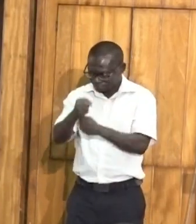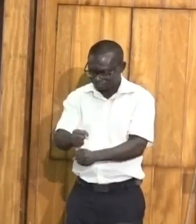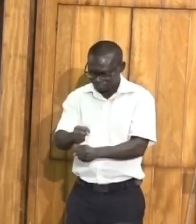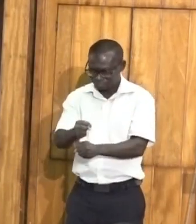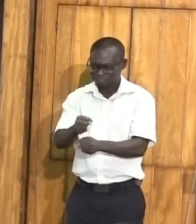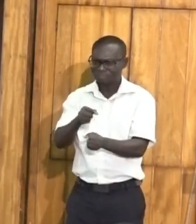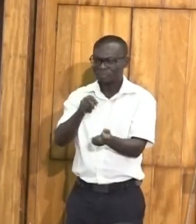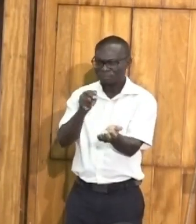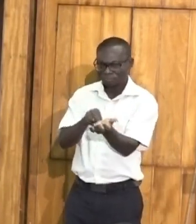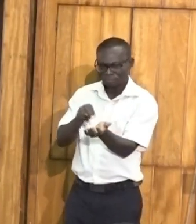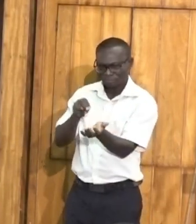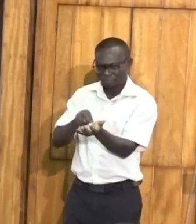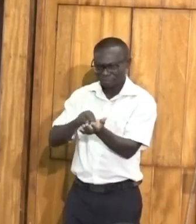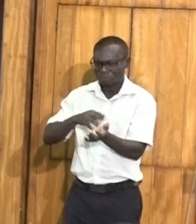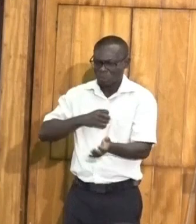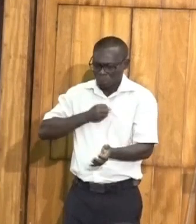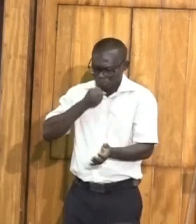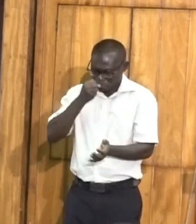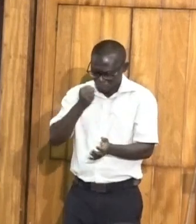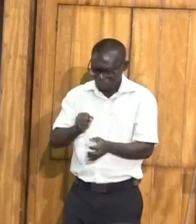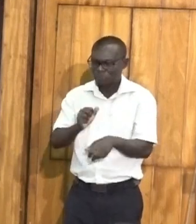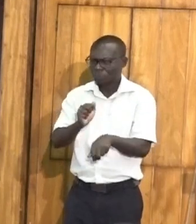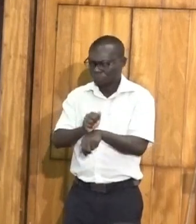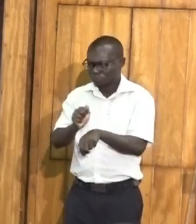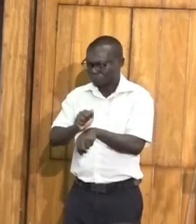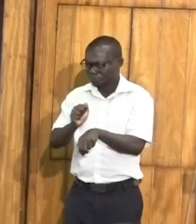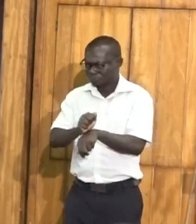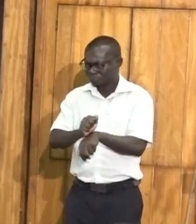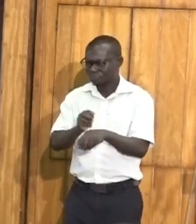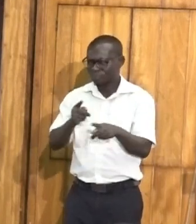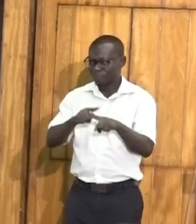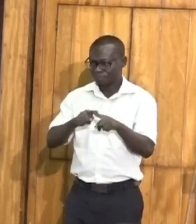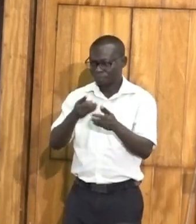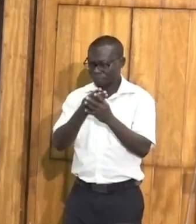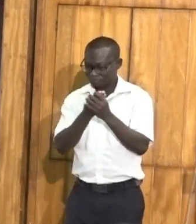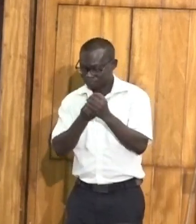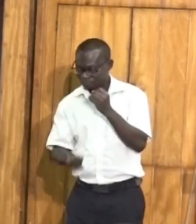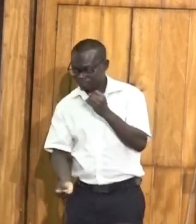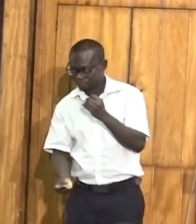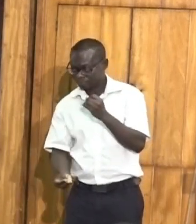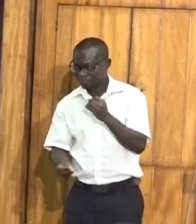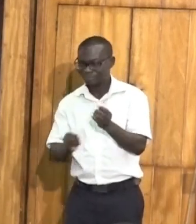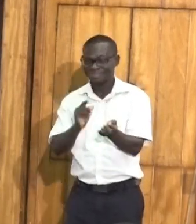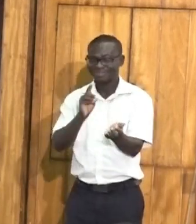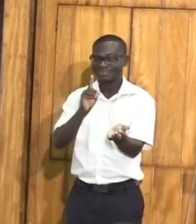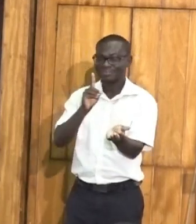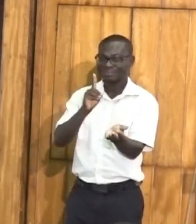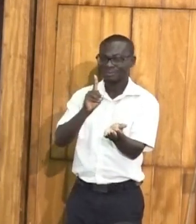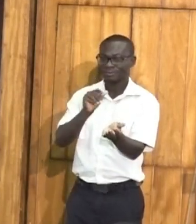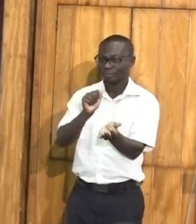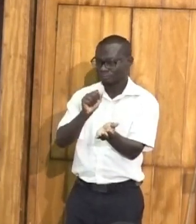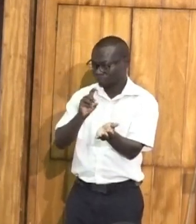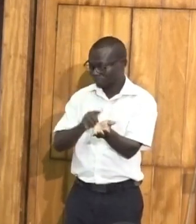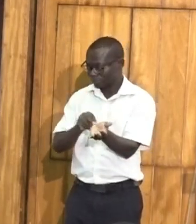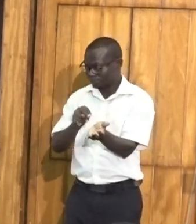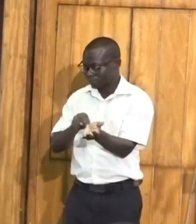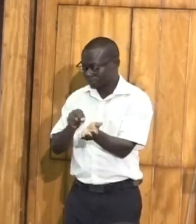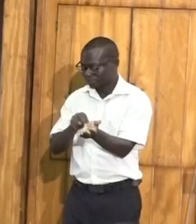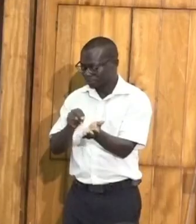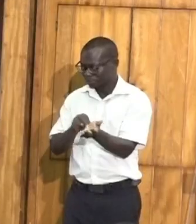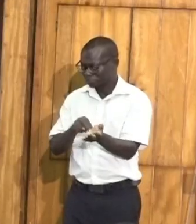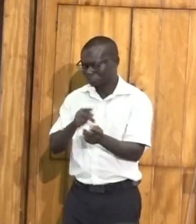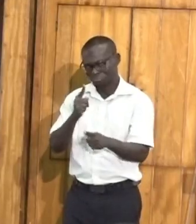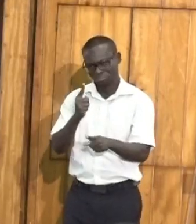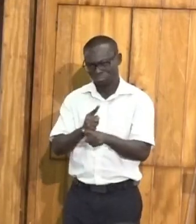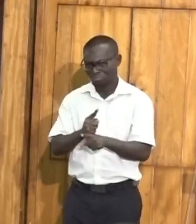nurses that treat children. But in the absence of those nurses, sometimes in some facilities, children just